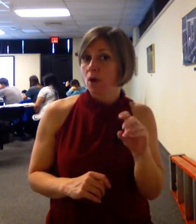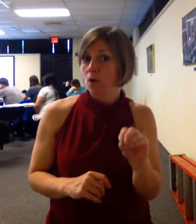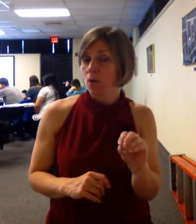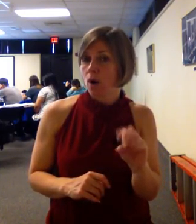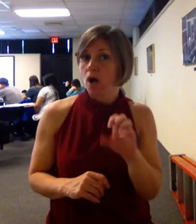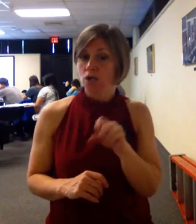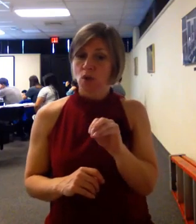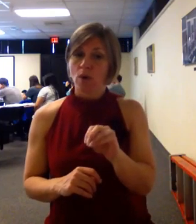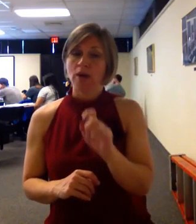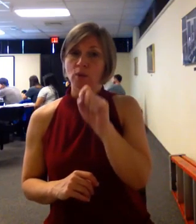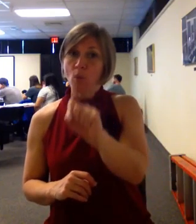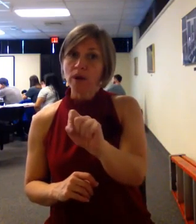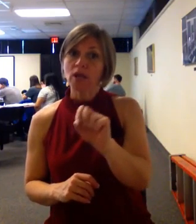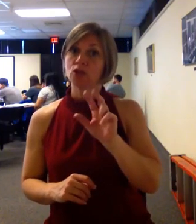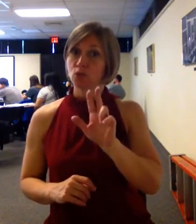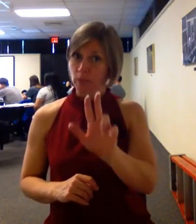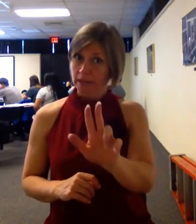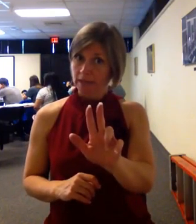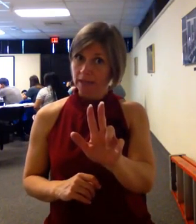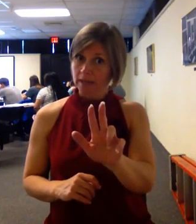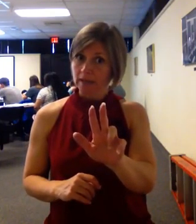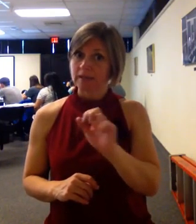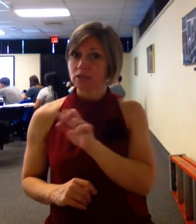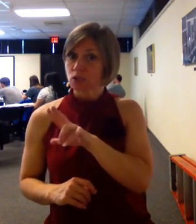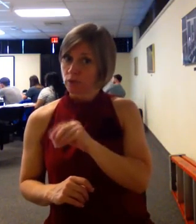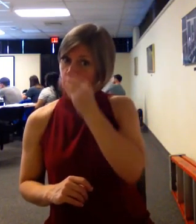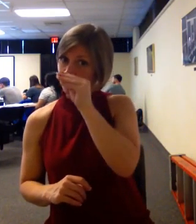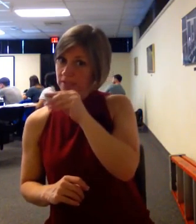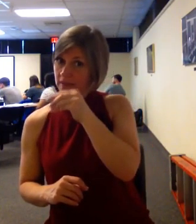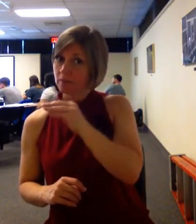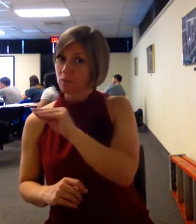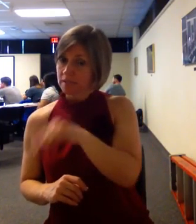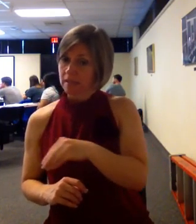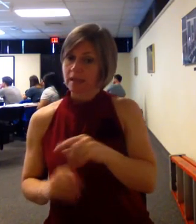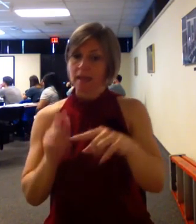0.3, and again, that's 30% to me, times the negative 1.34%.